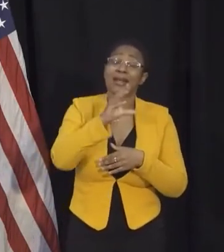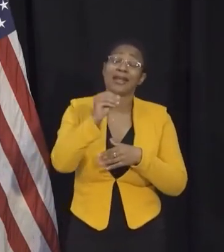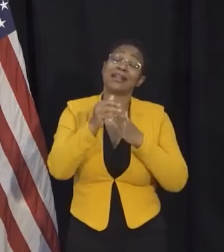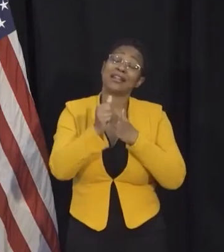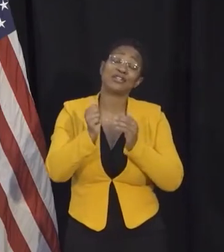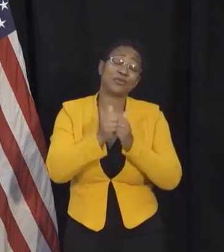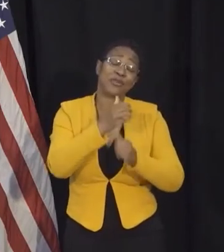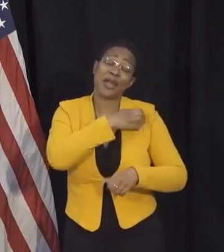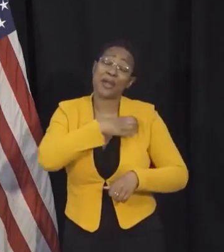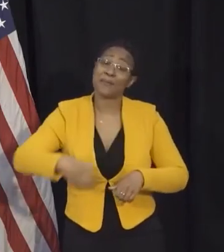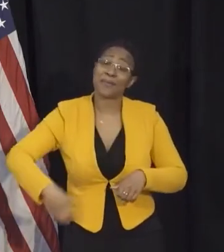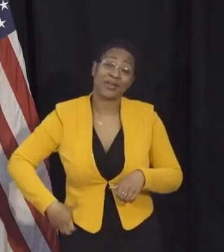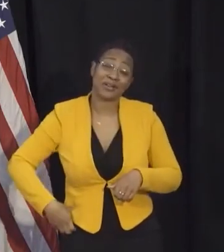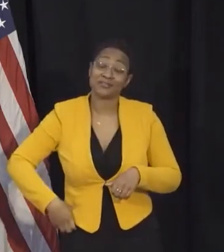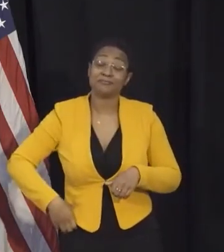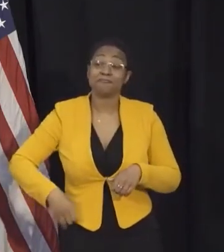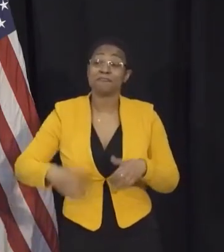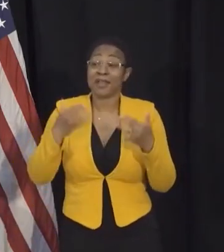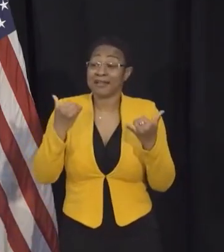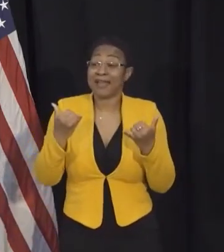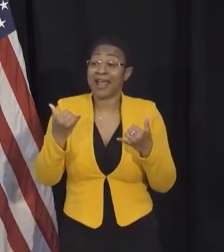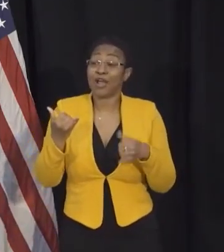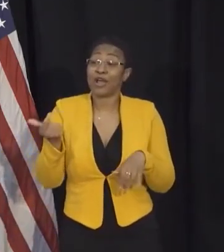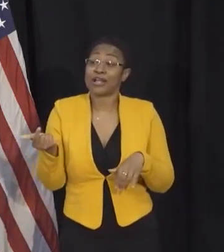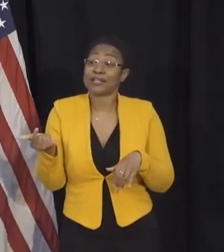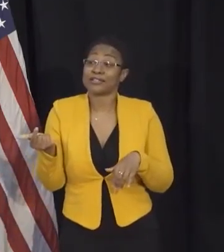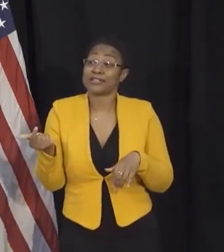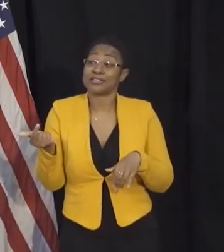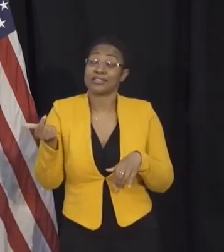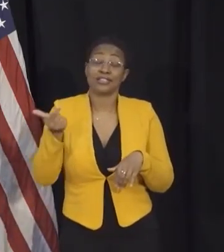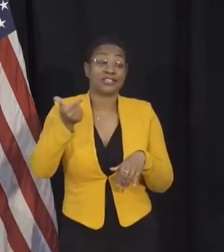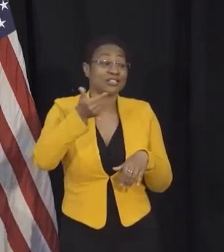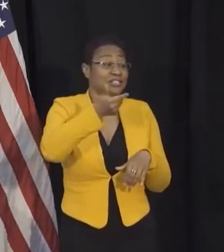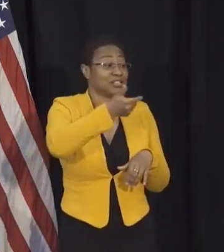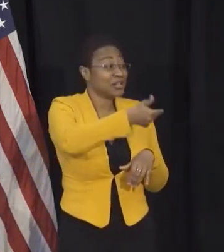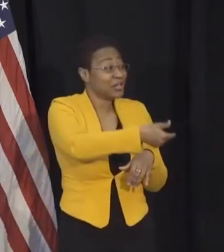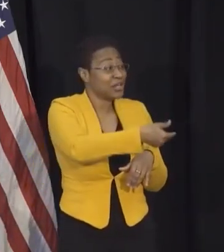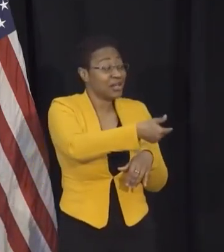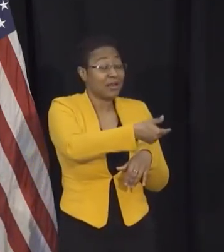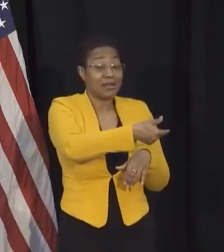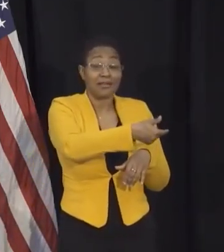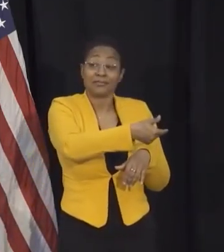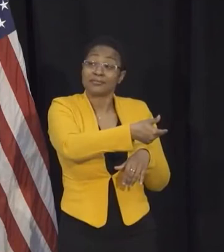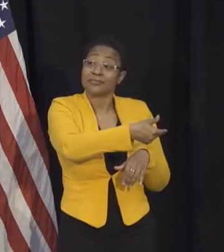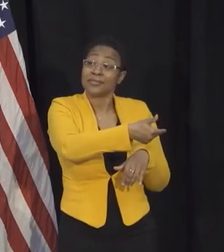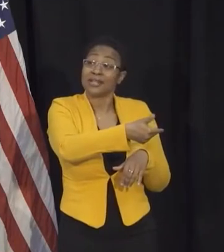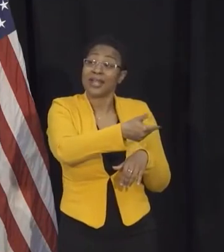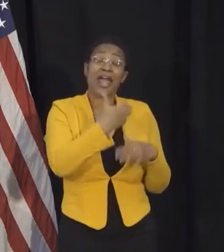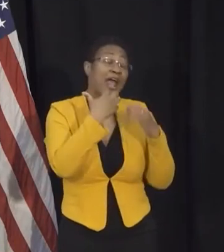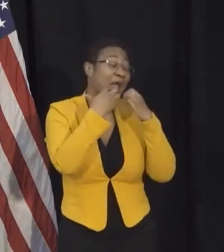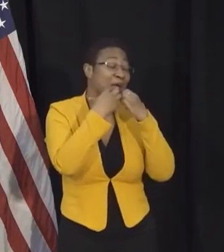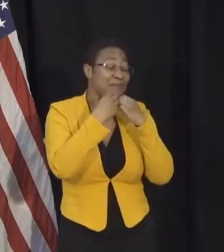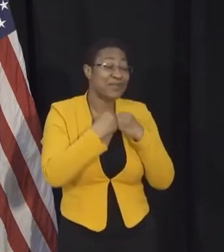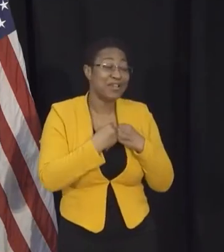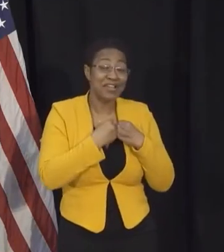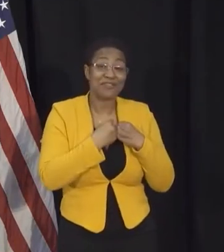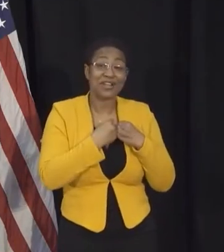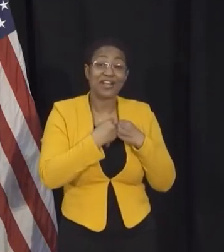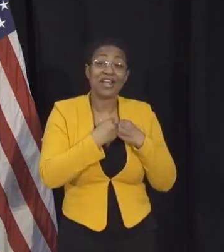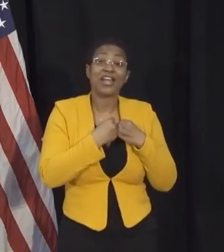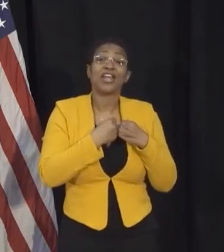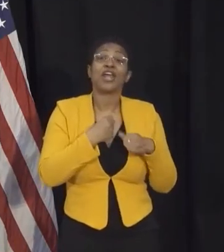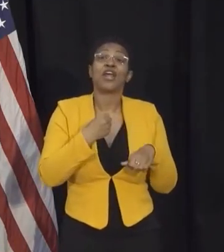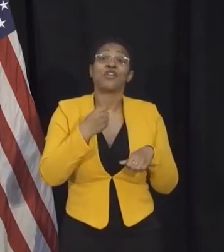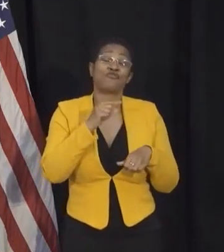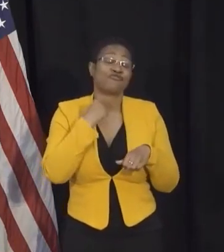mayor. So with that, I'm going to turn it to our beloved Reverend Wendell